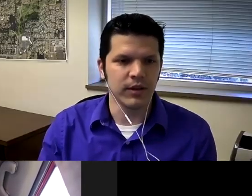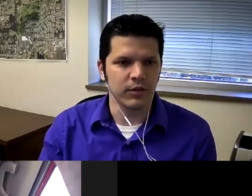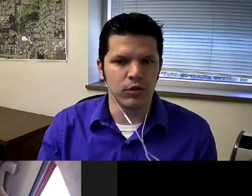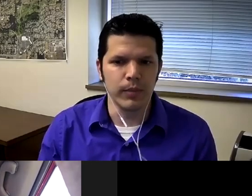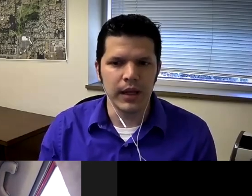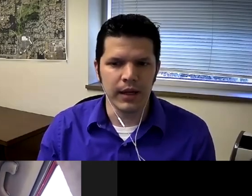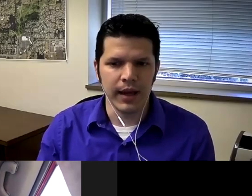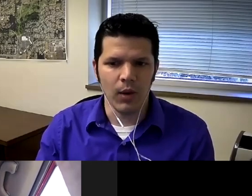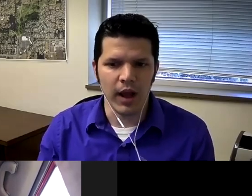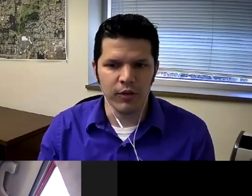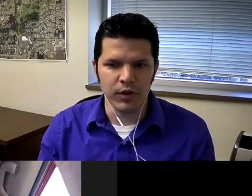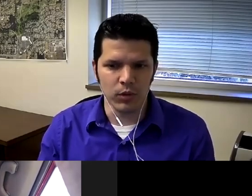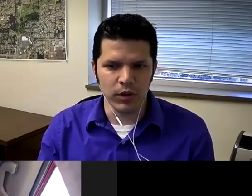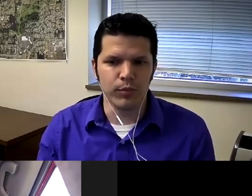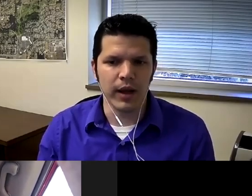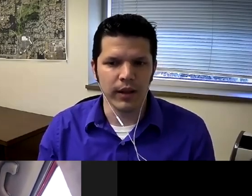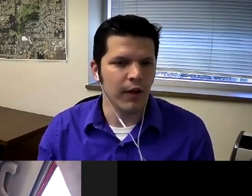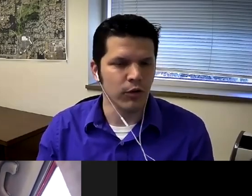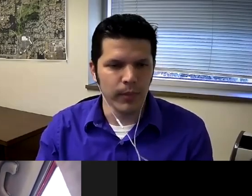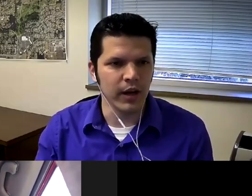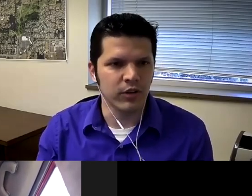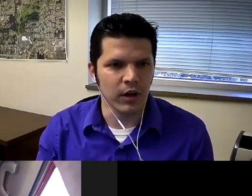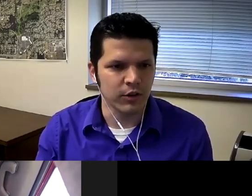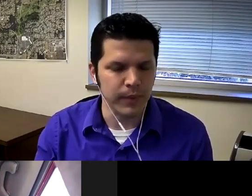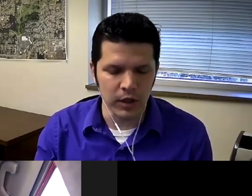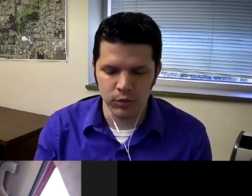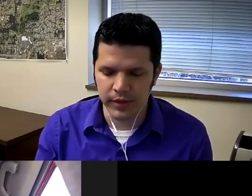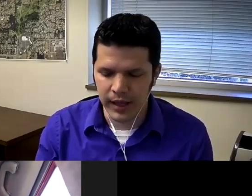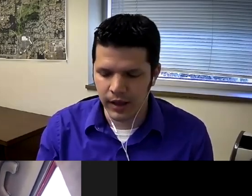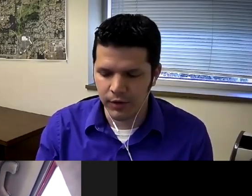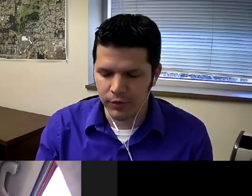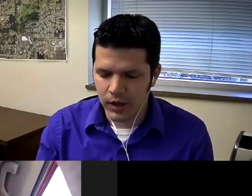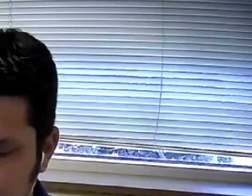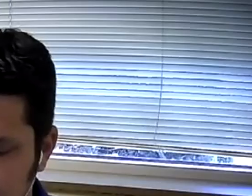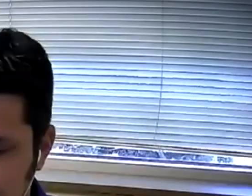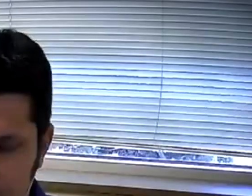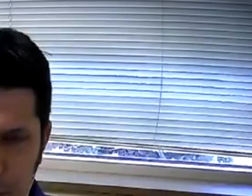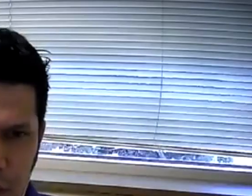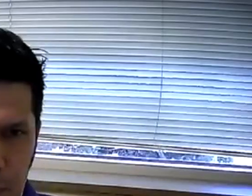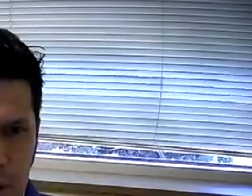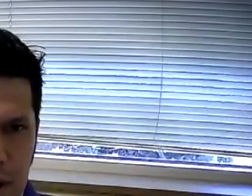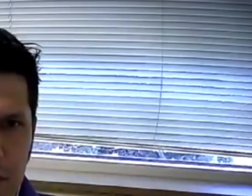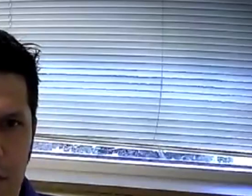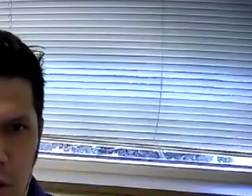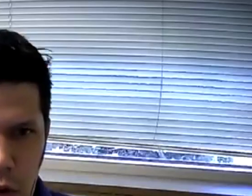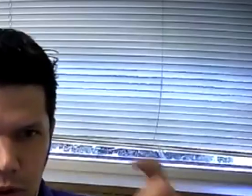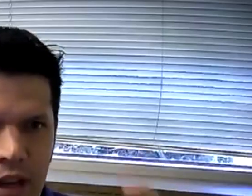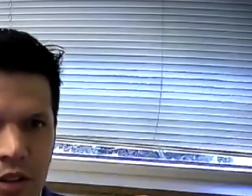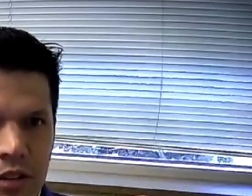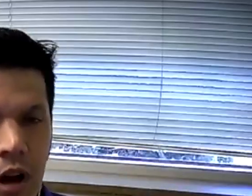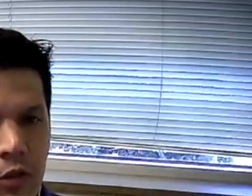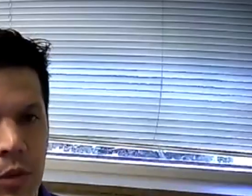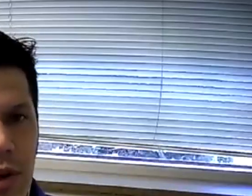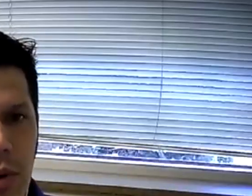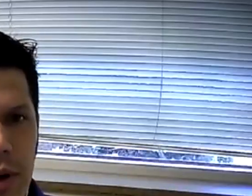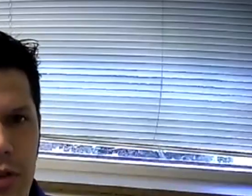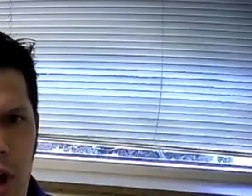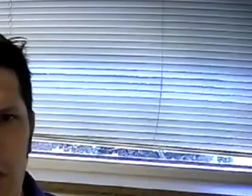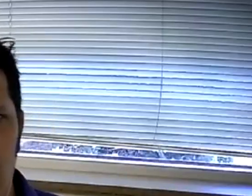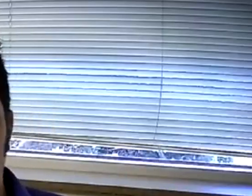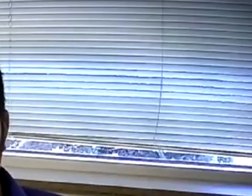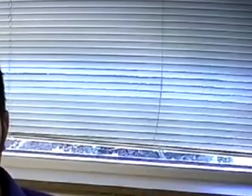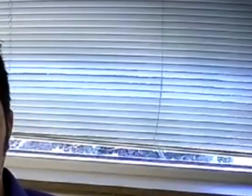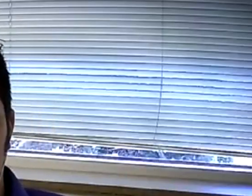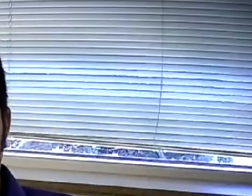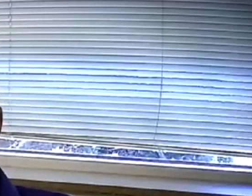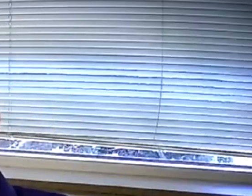say, this makes sense to me and how I've, you know, lived my life or my shared experience with that life. If I, if I put these, you know, new lenses on from someone else,